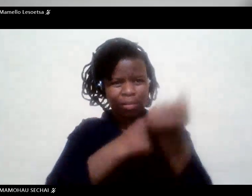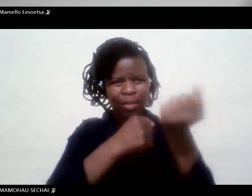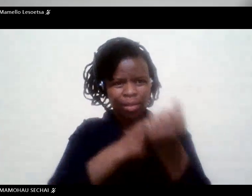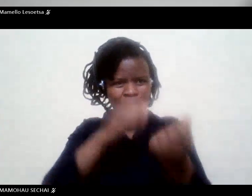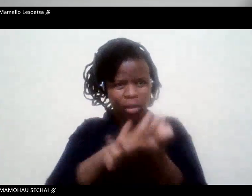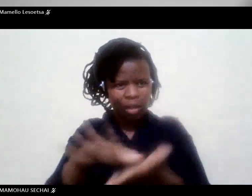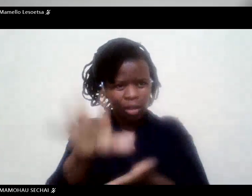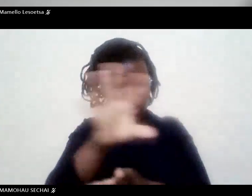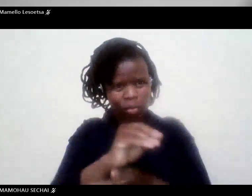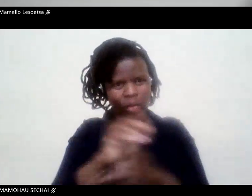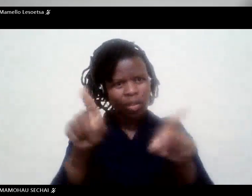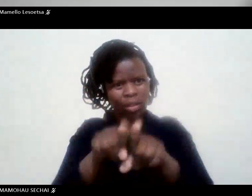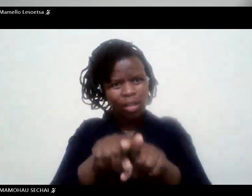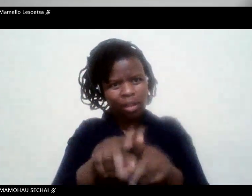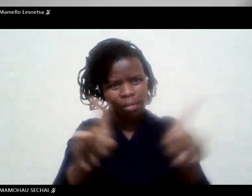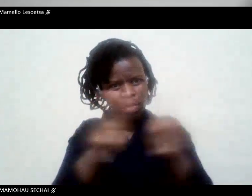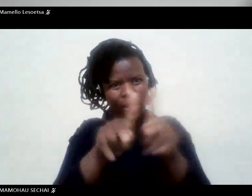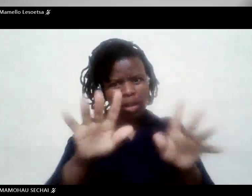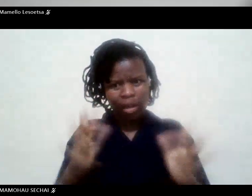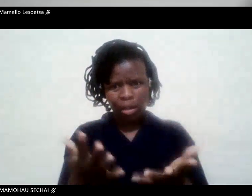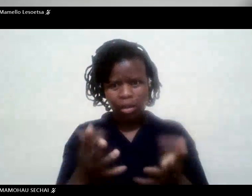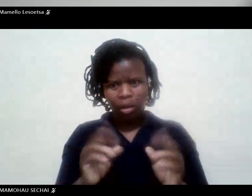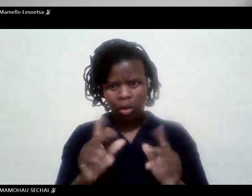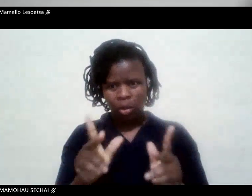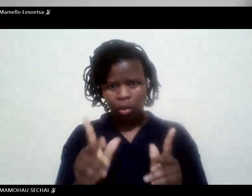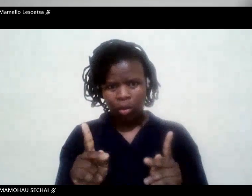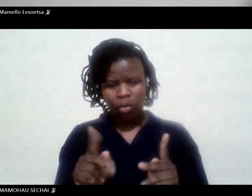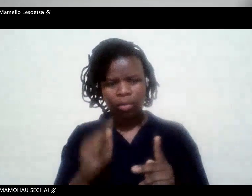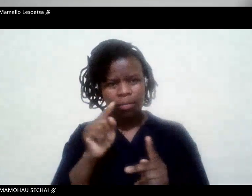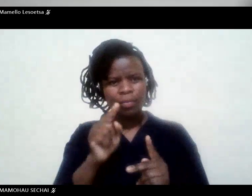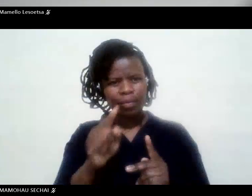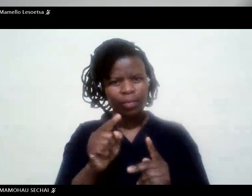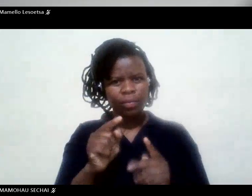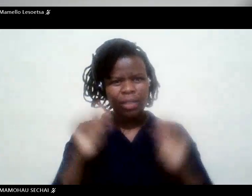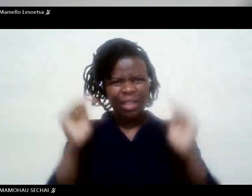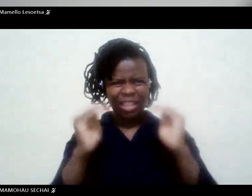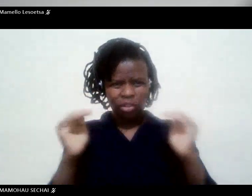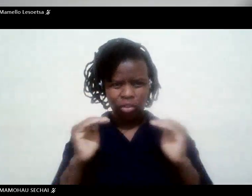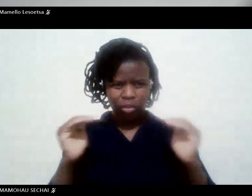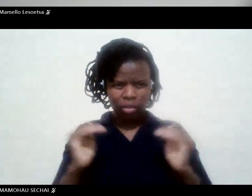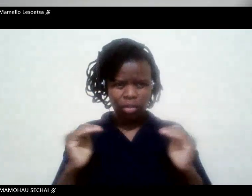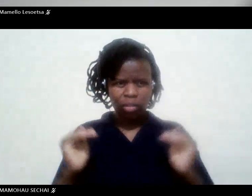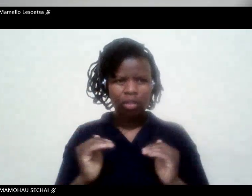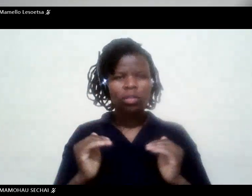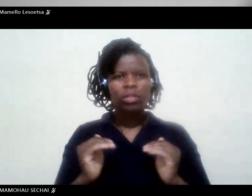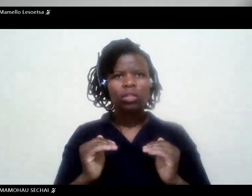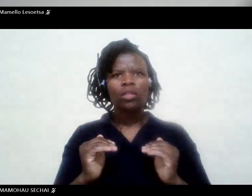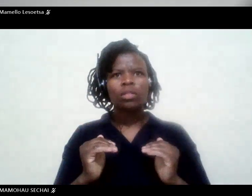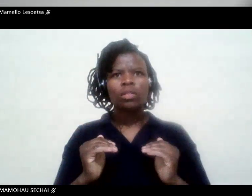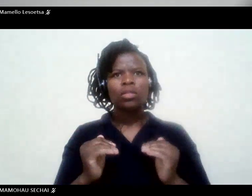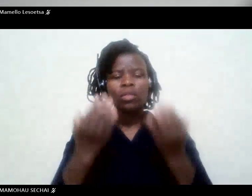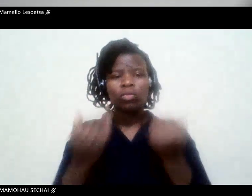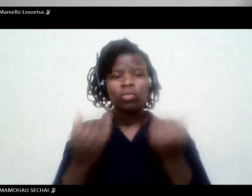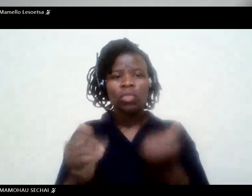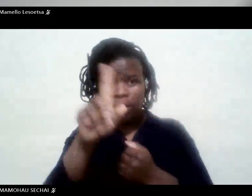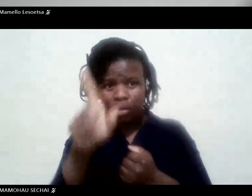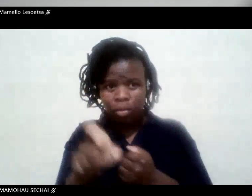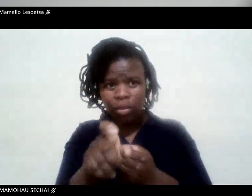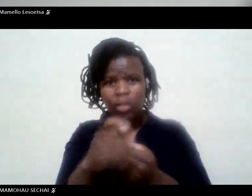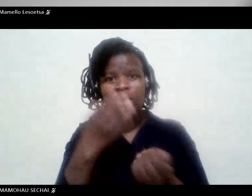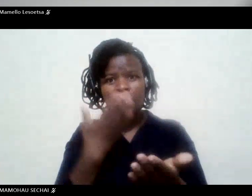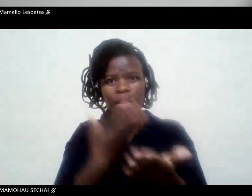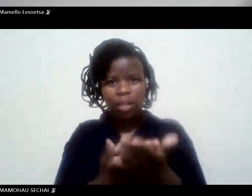at the fracture of the education. Is like, that's the question she's asking. Let's just have our tick